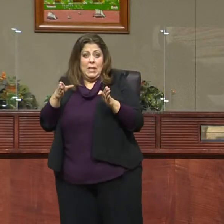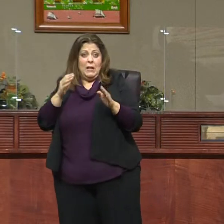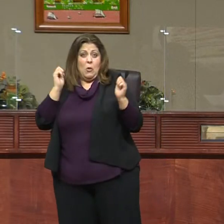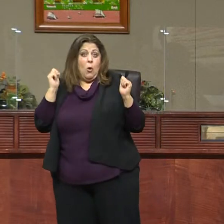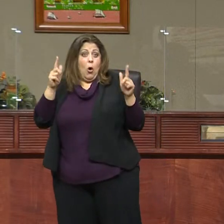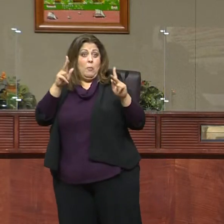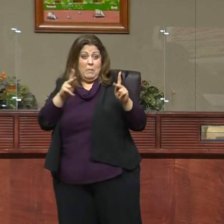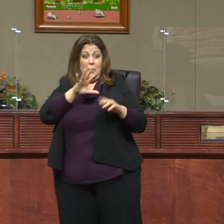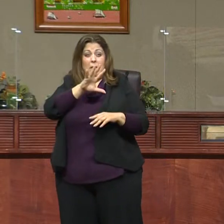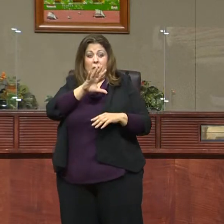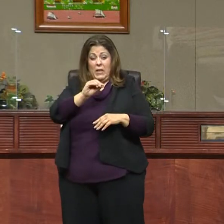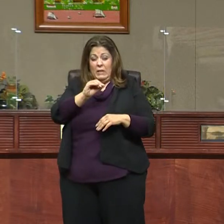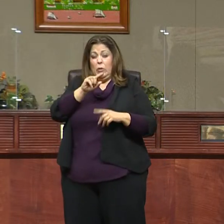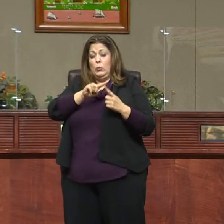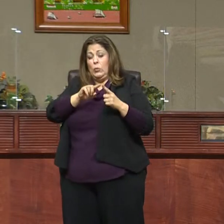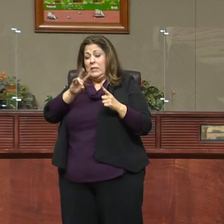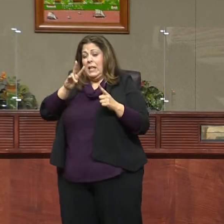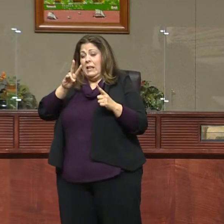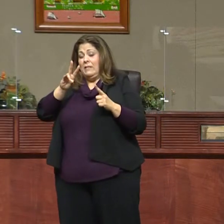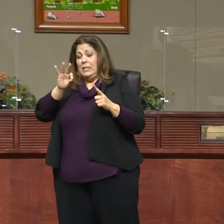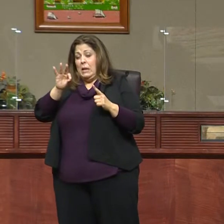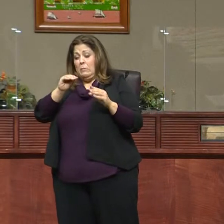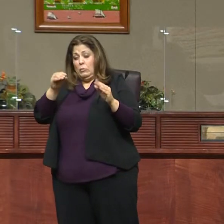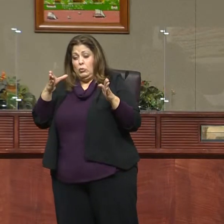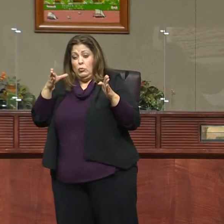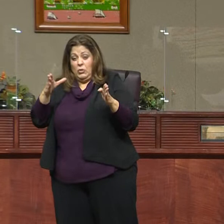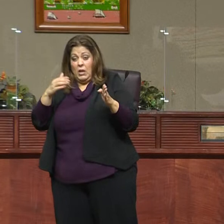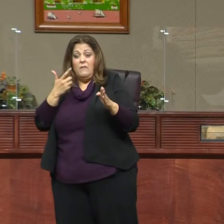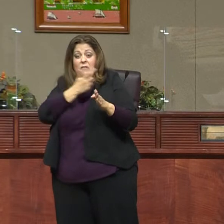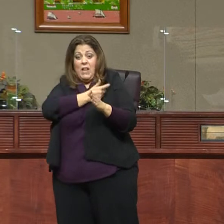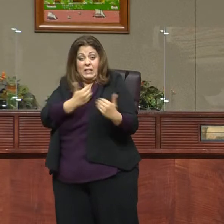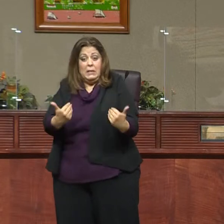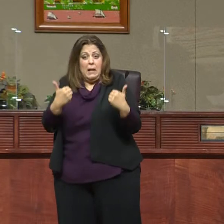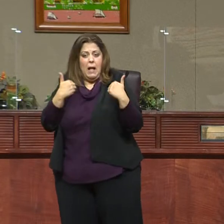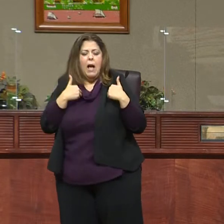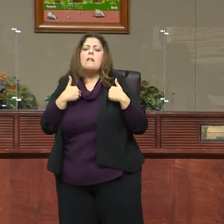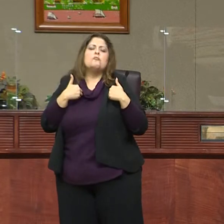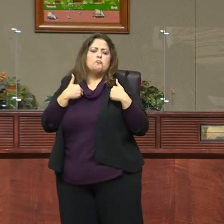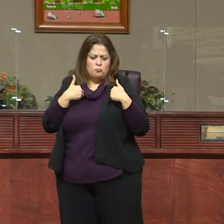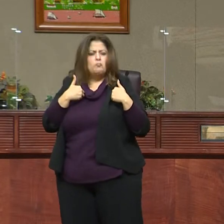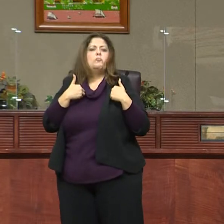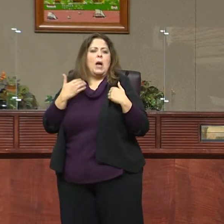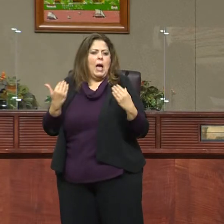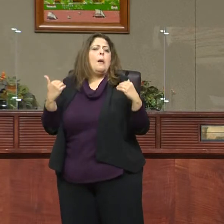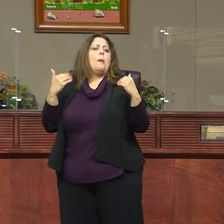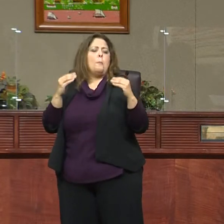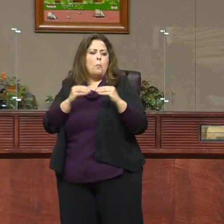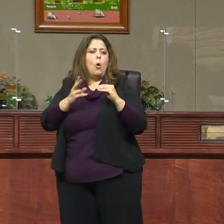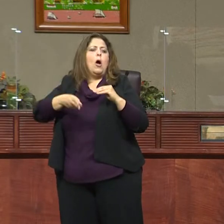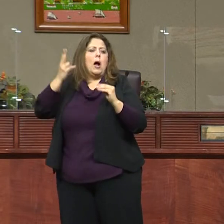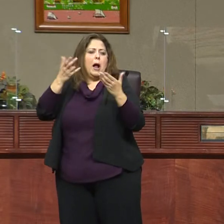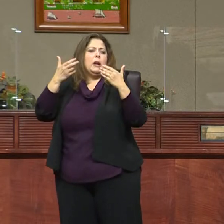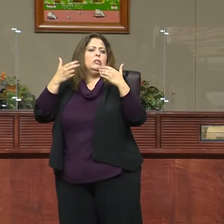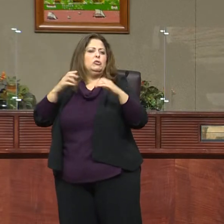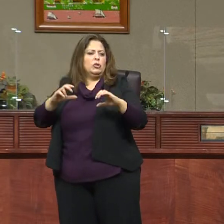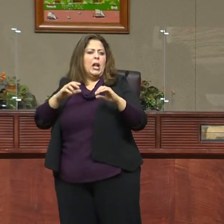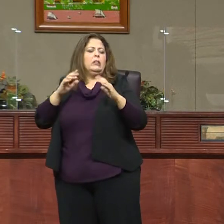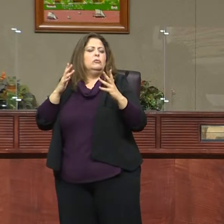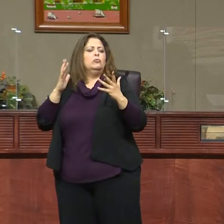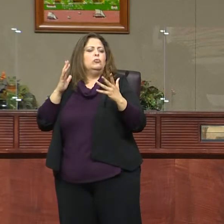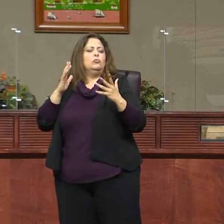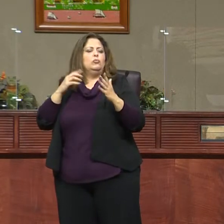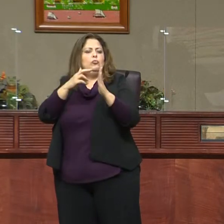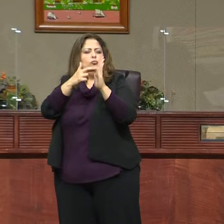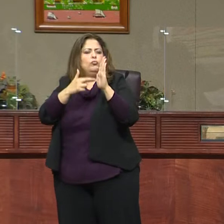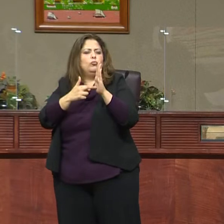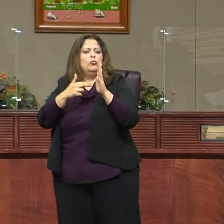today. So it makes a good, I think, business sense and public safety sense for us to be